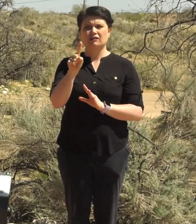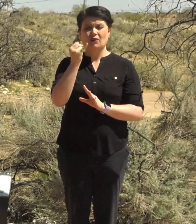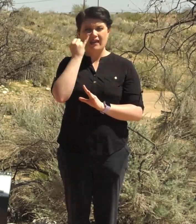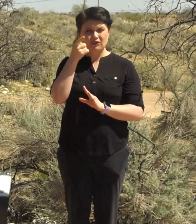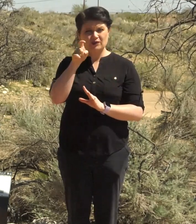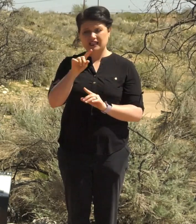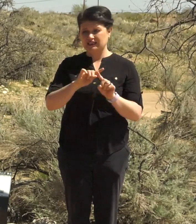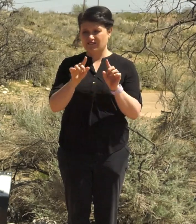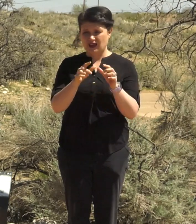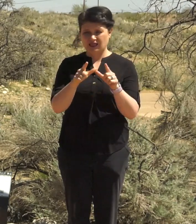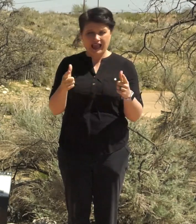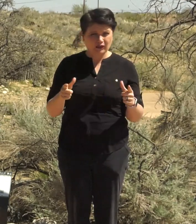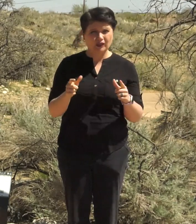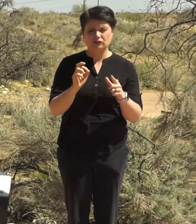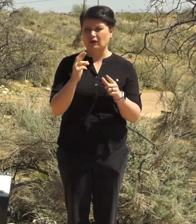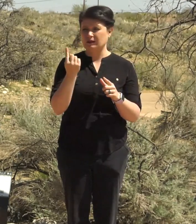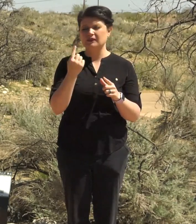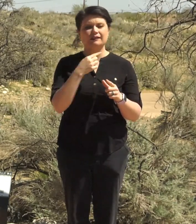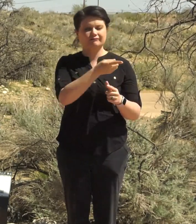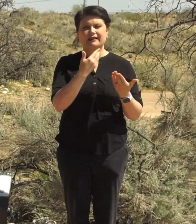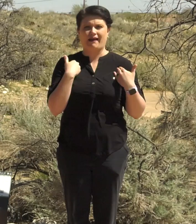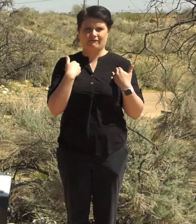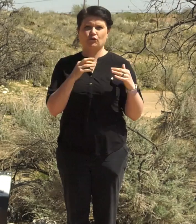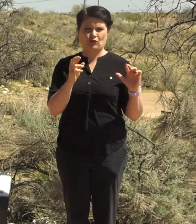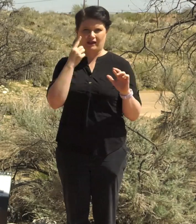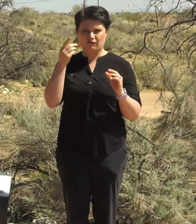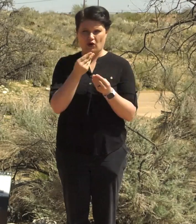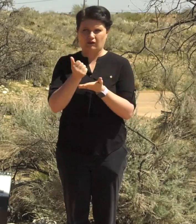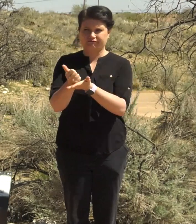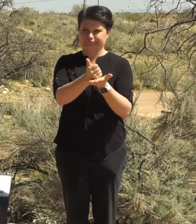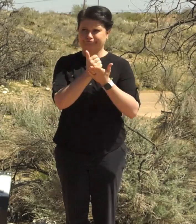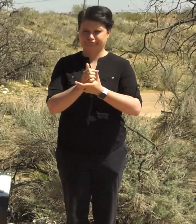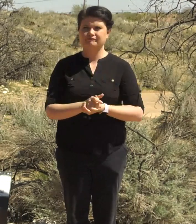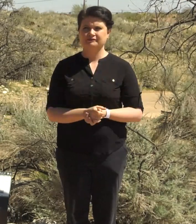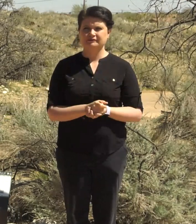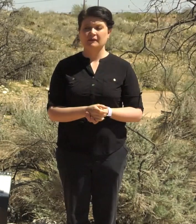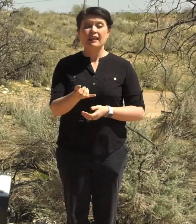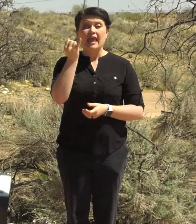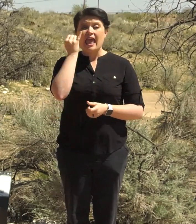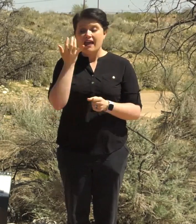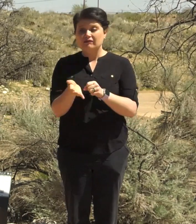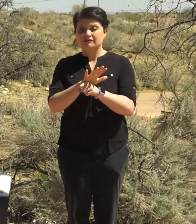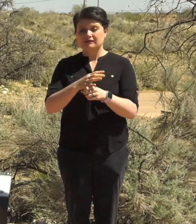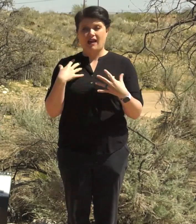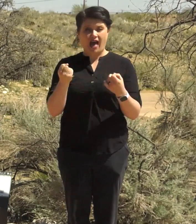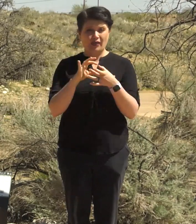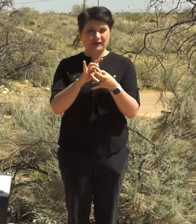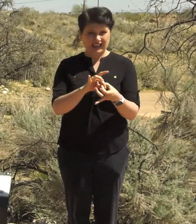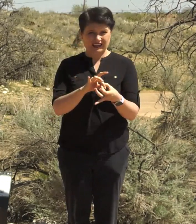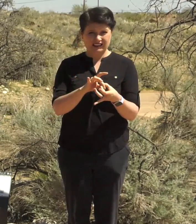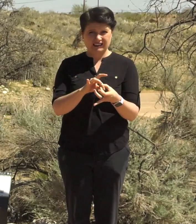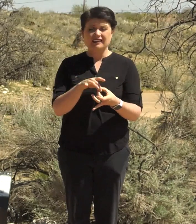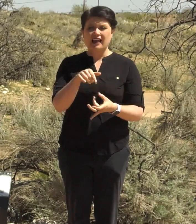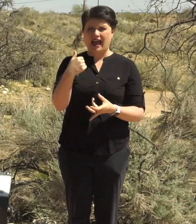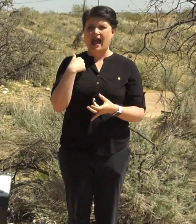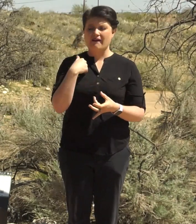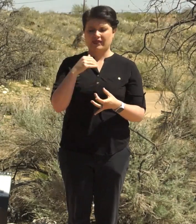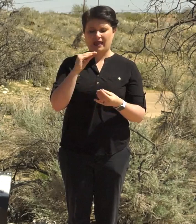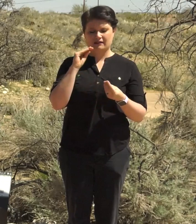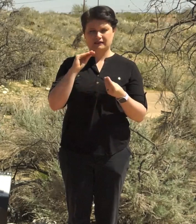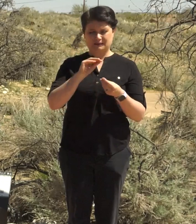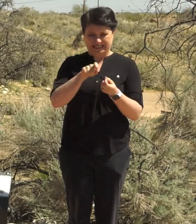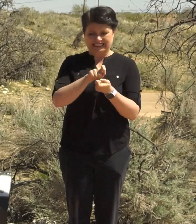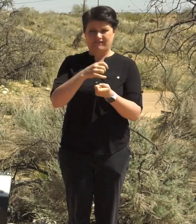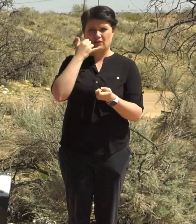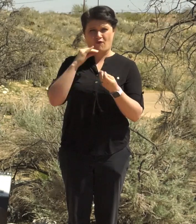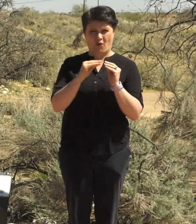multiple languages, they can also be there to provide that. And if it's COVID-19 health related, that there is a number to call. So I